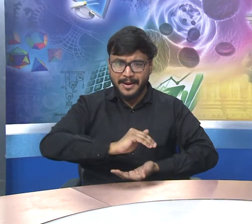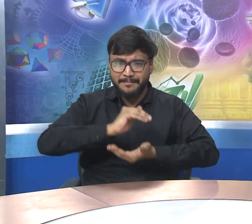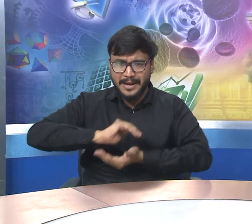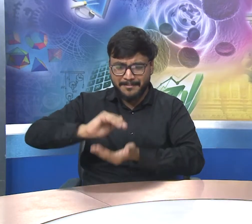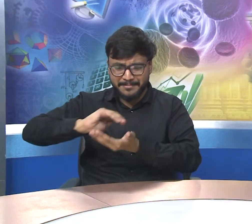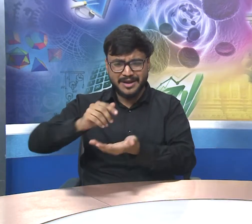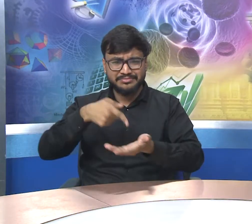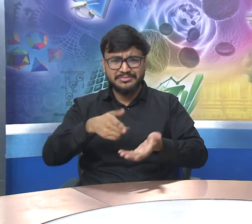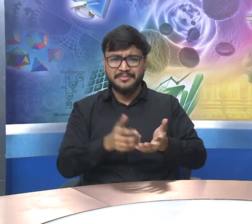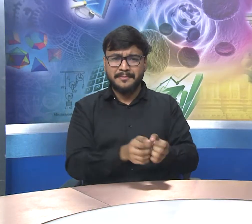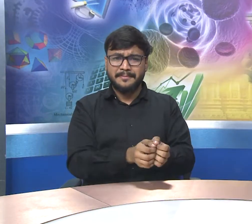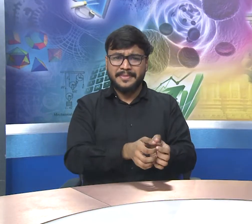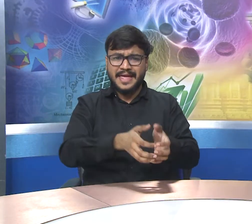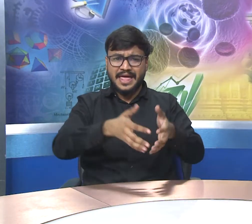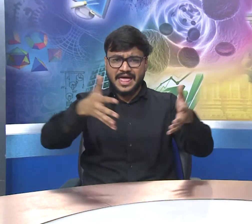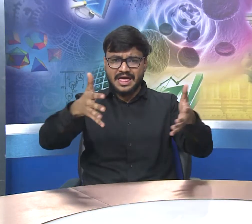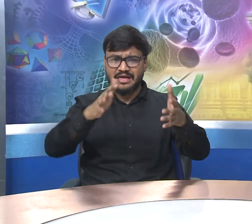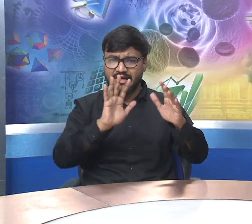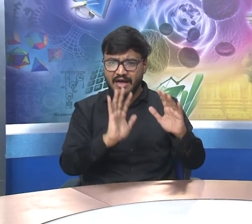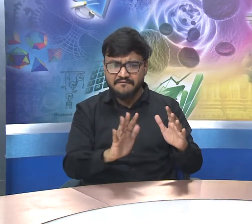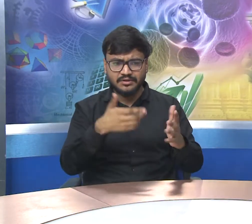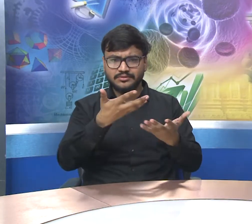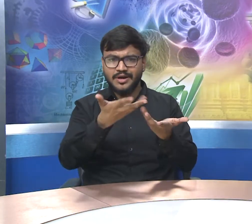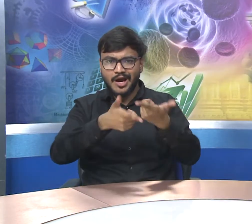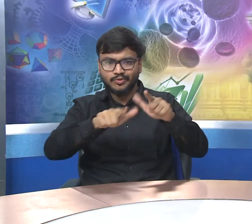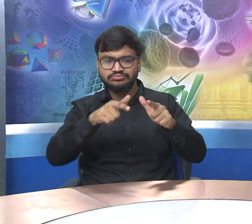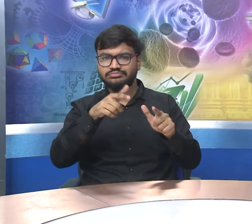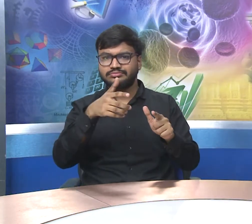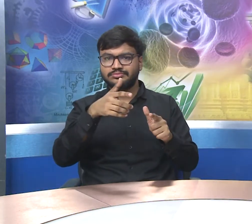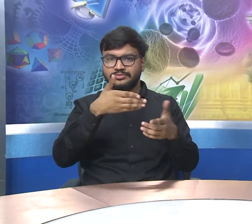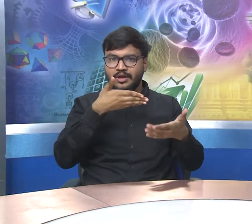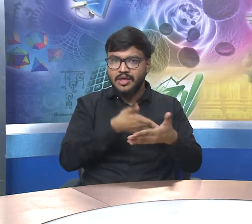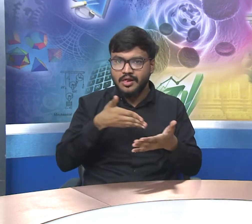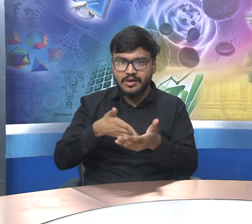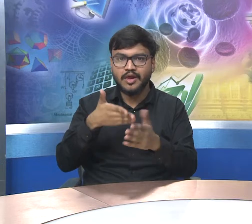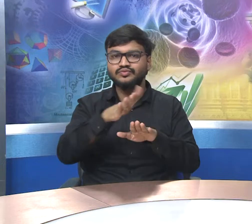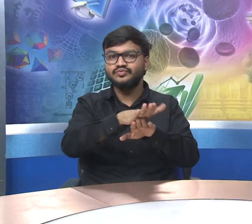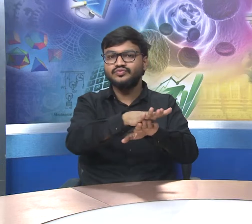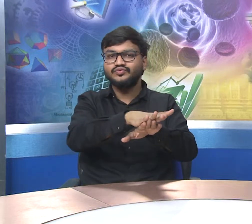Because in India, the identification program is newly started.